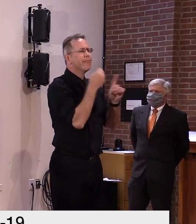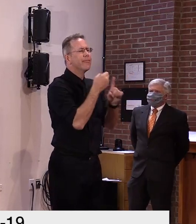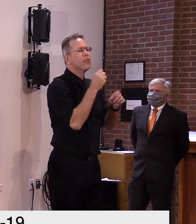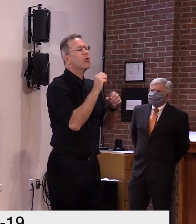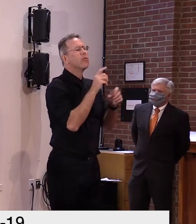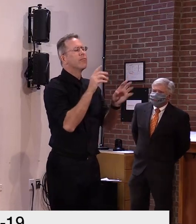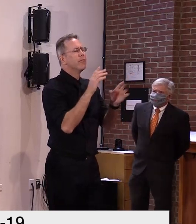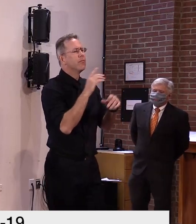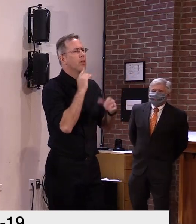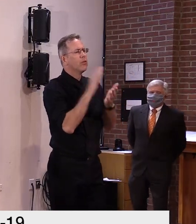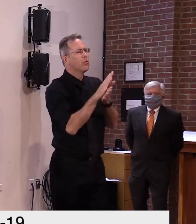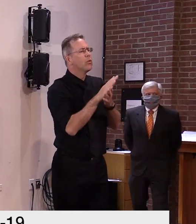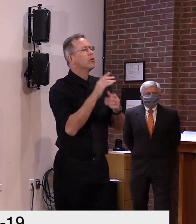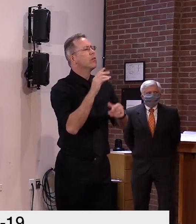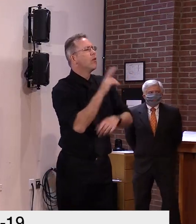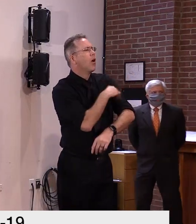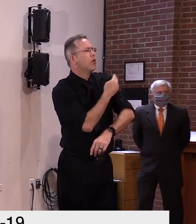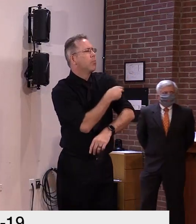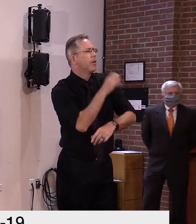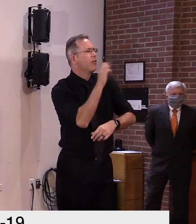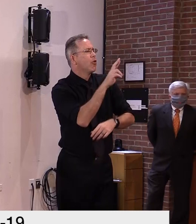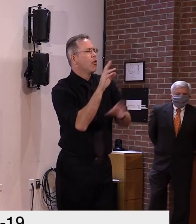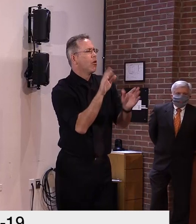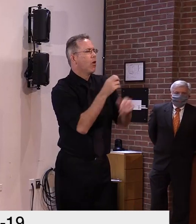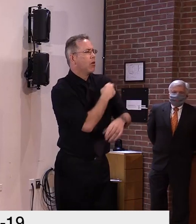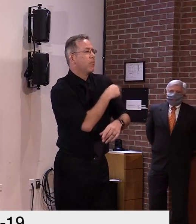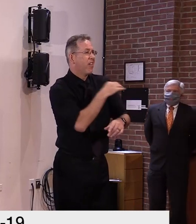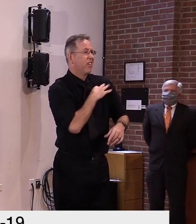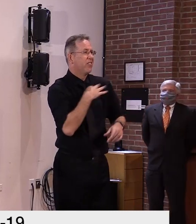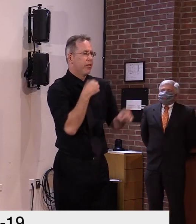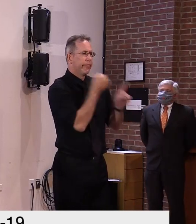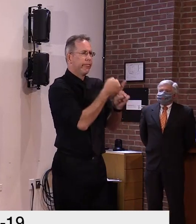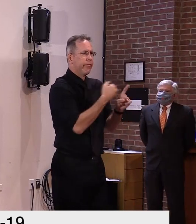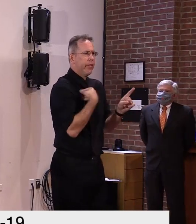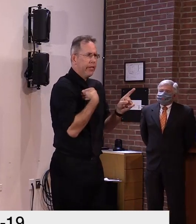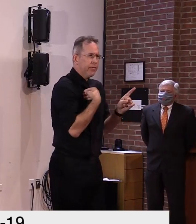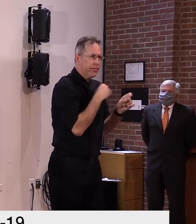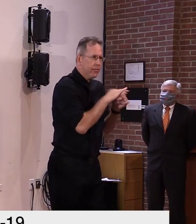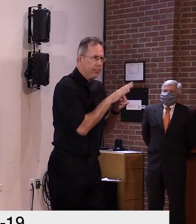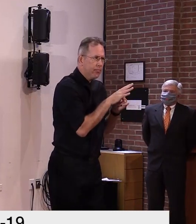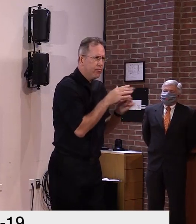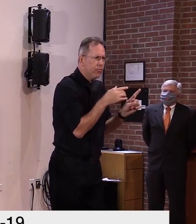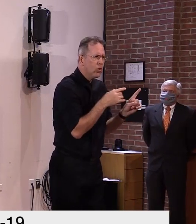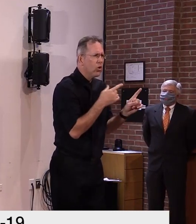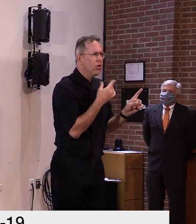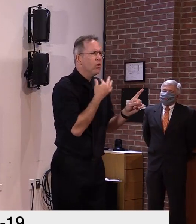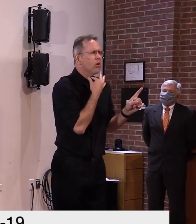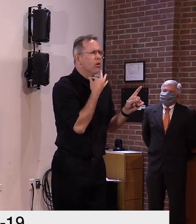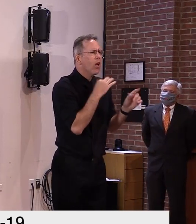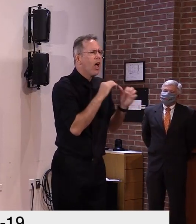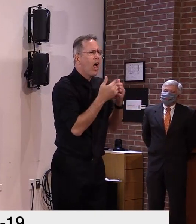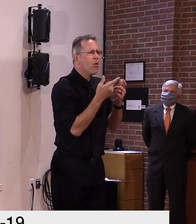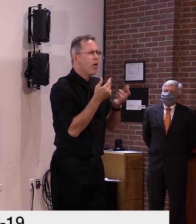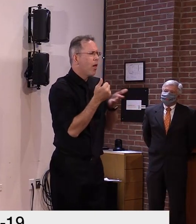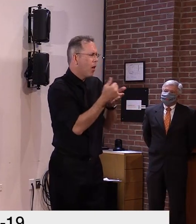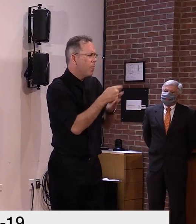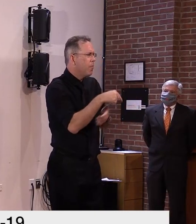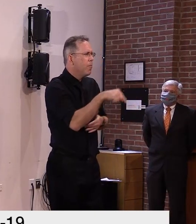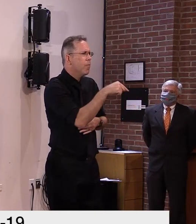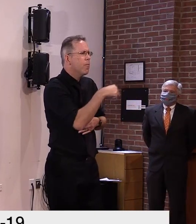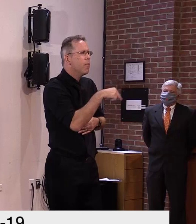I'm wondering what your knowledge is of this and guidance has been to the hospital. In responding to